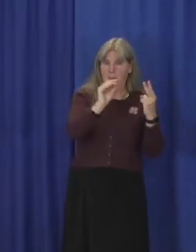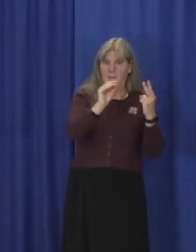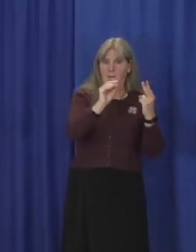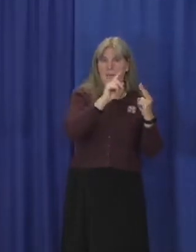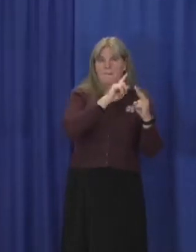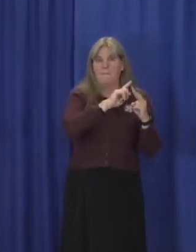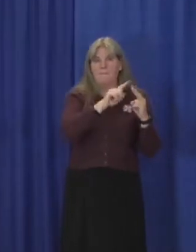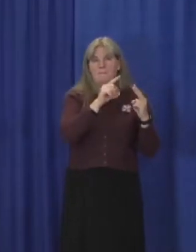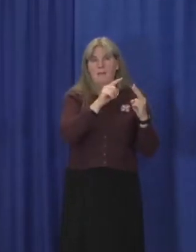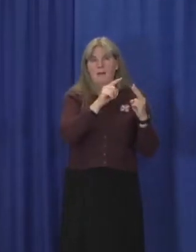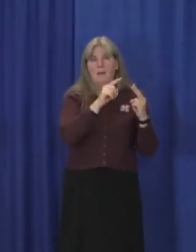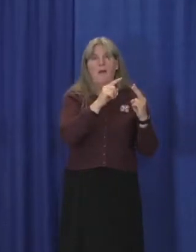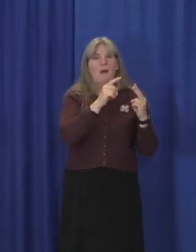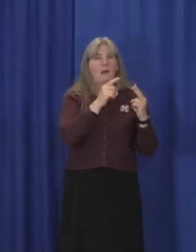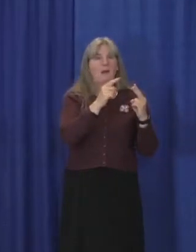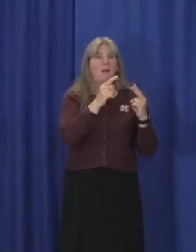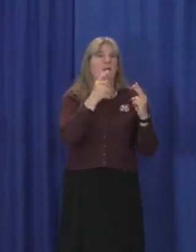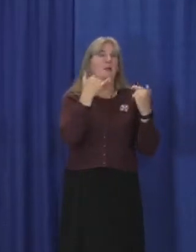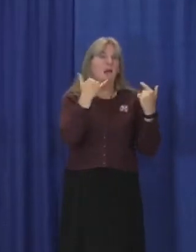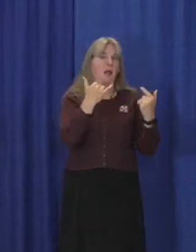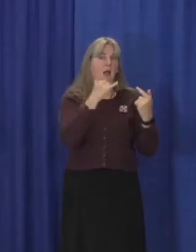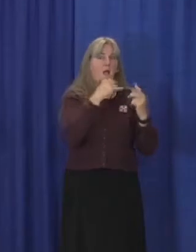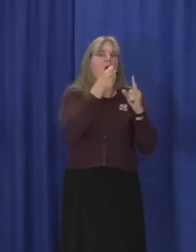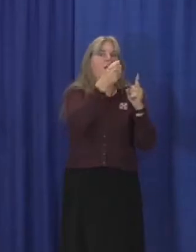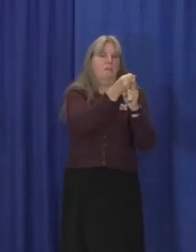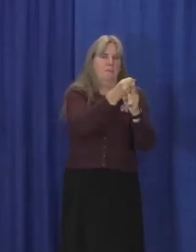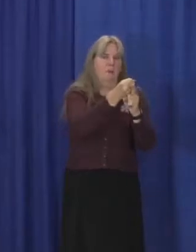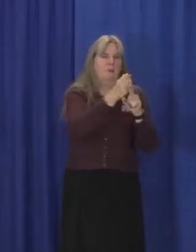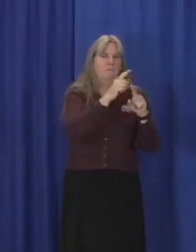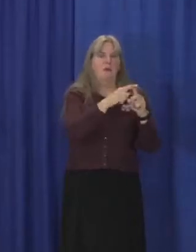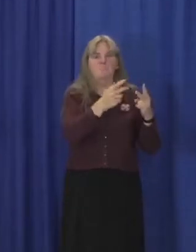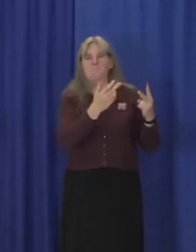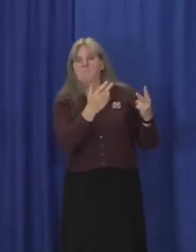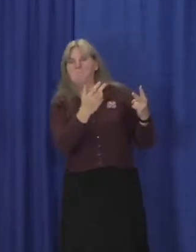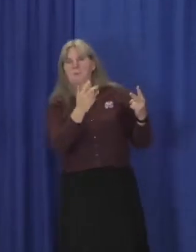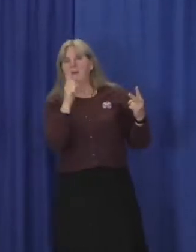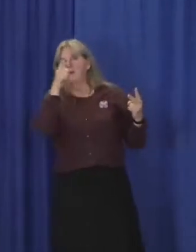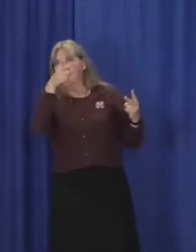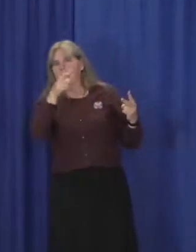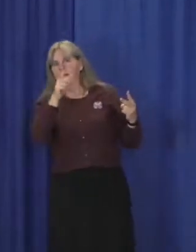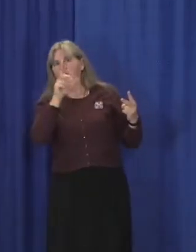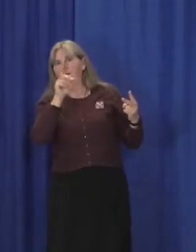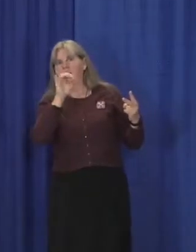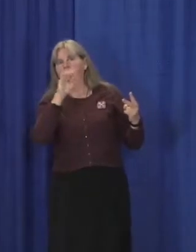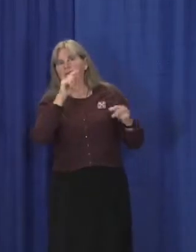not impact the greater population currently. So for the Yukon,